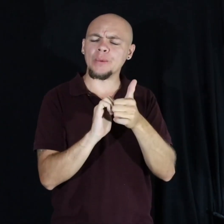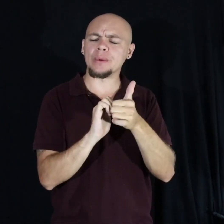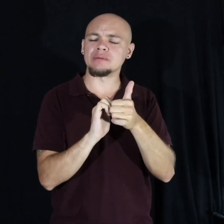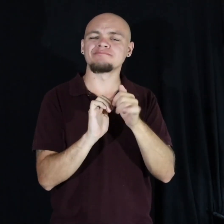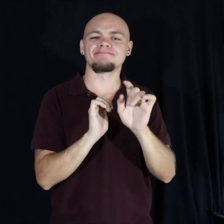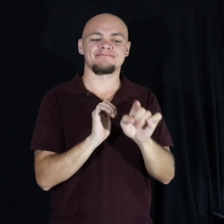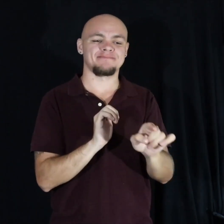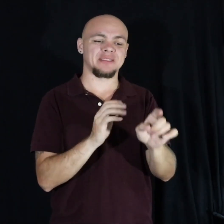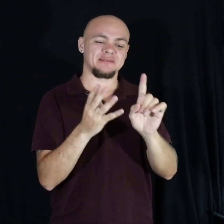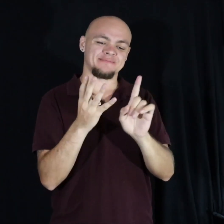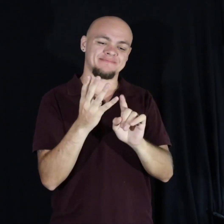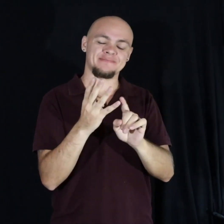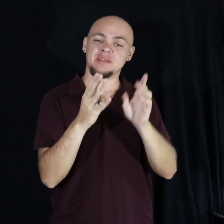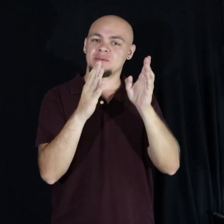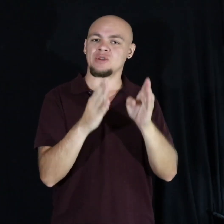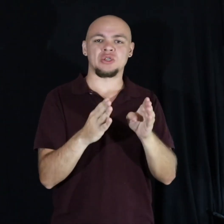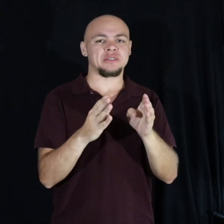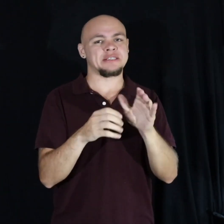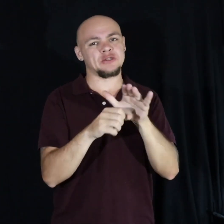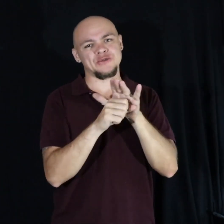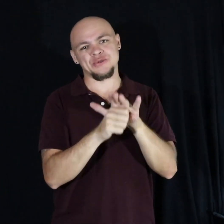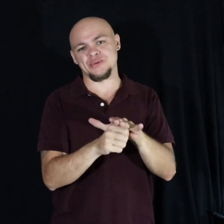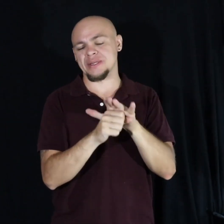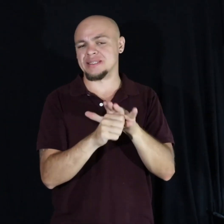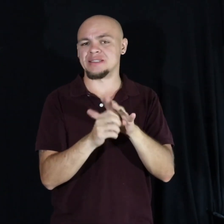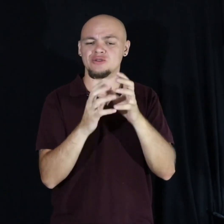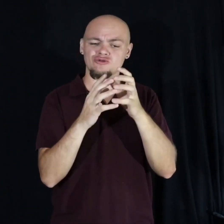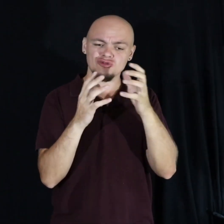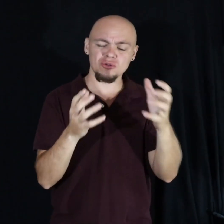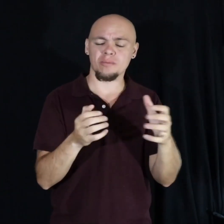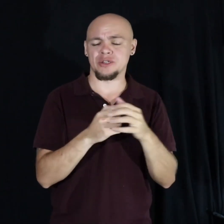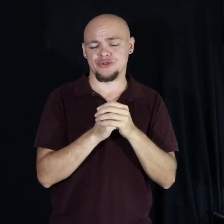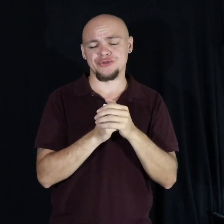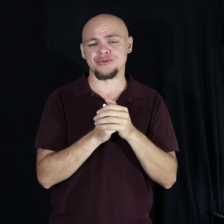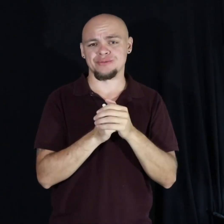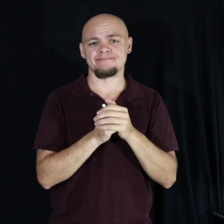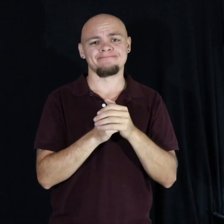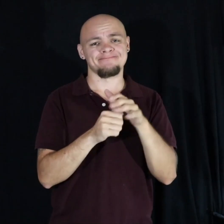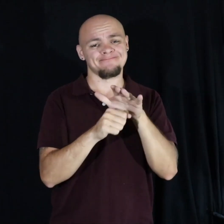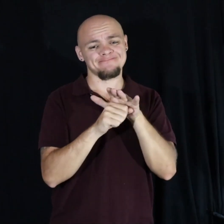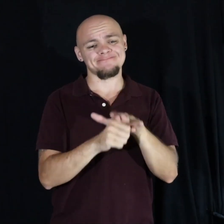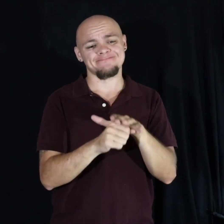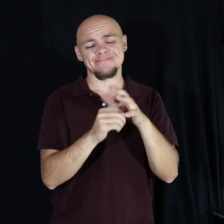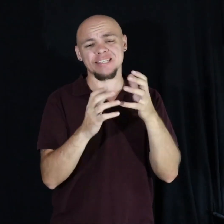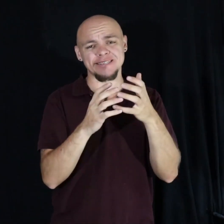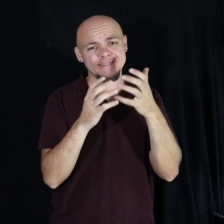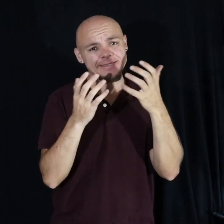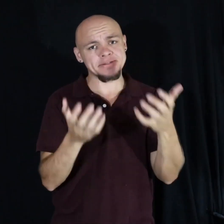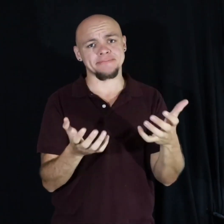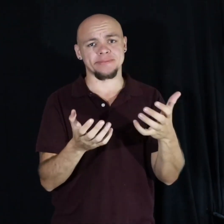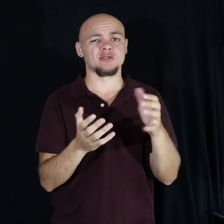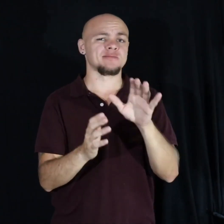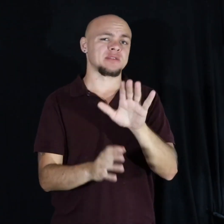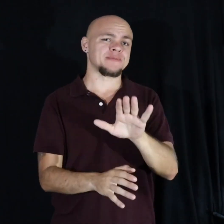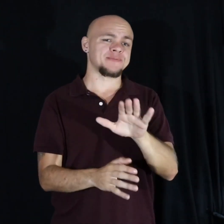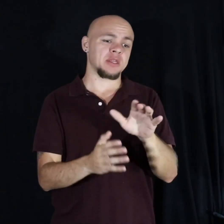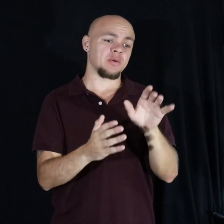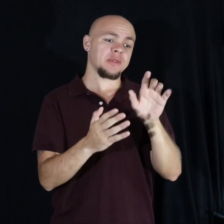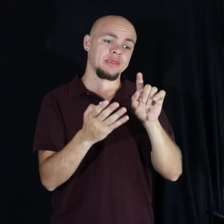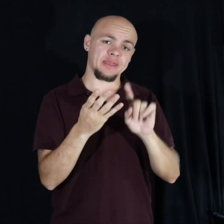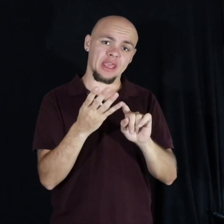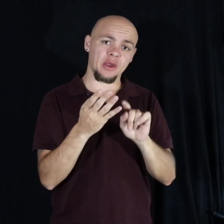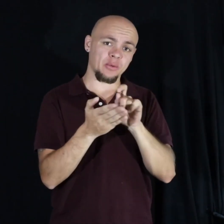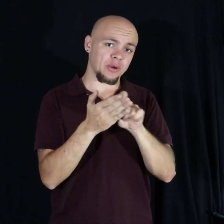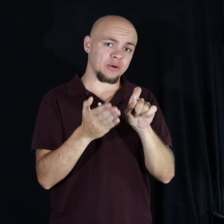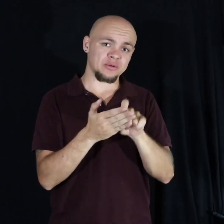Now, this person had so much stress, so much. Now, I'd love to share with you what they wrote,